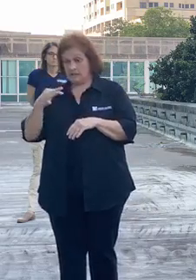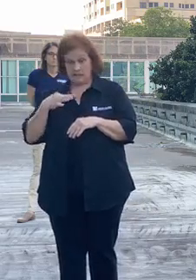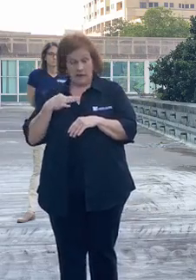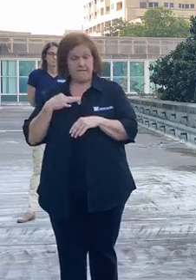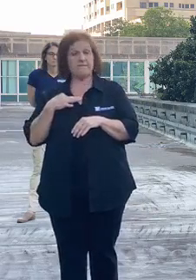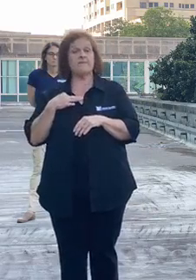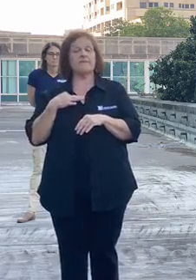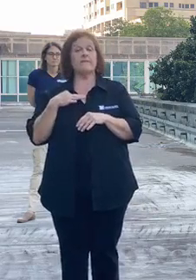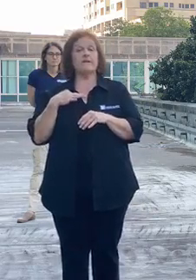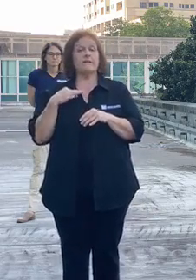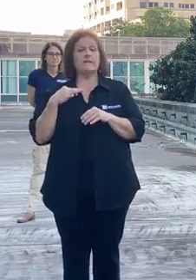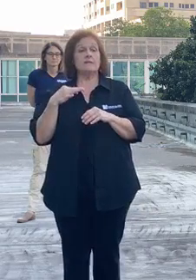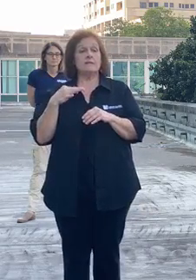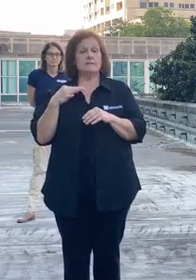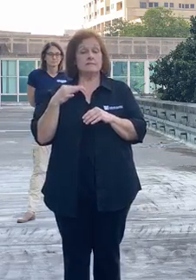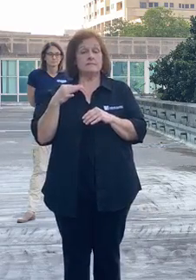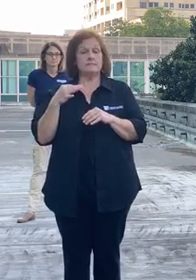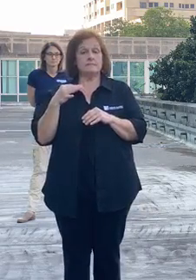all these